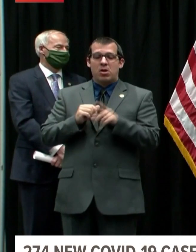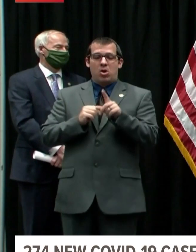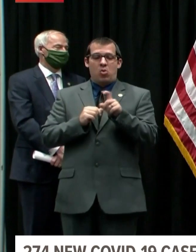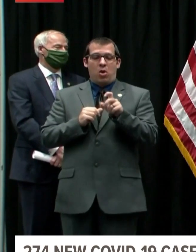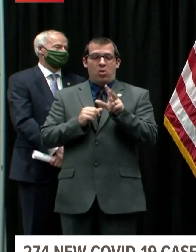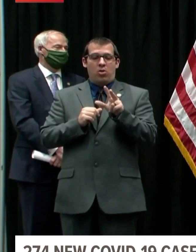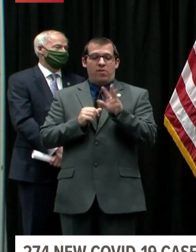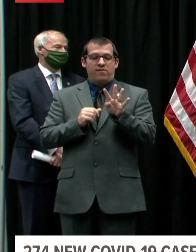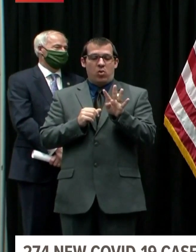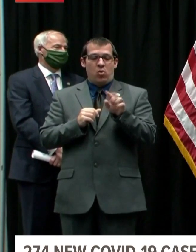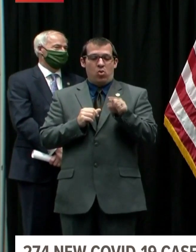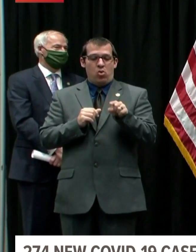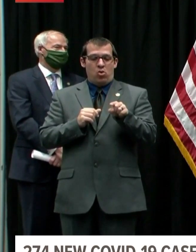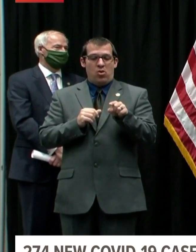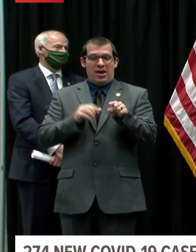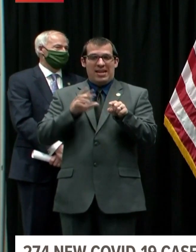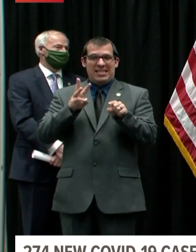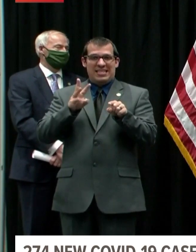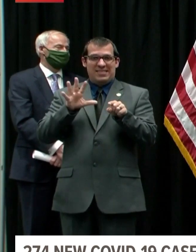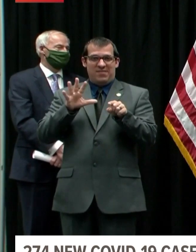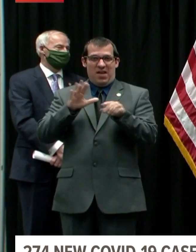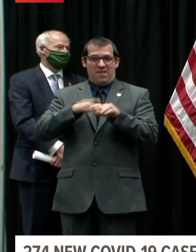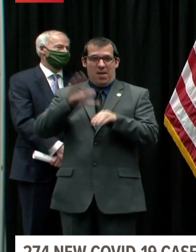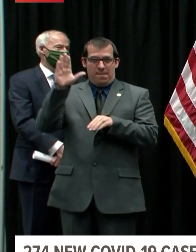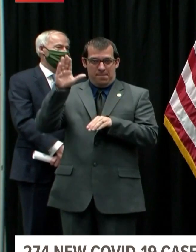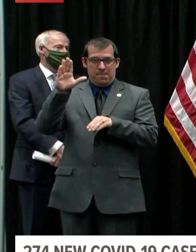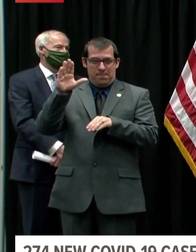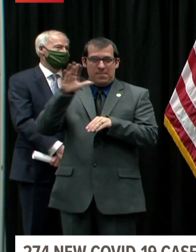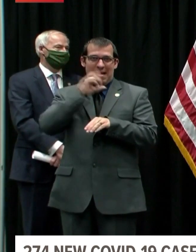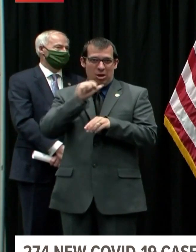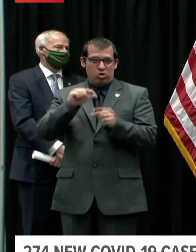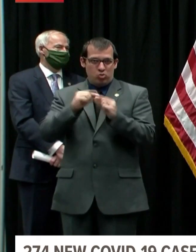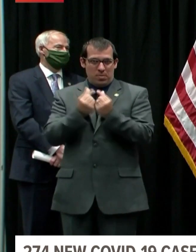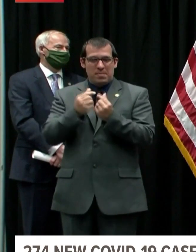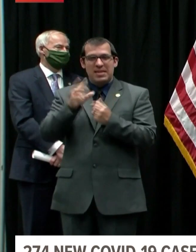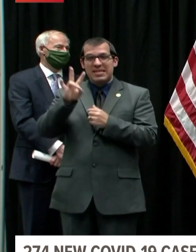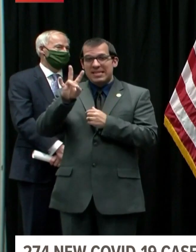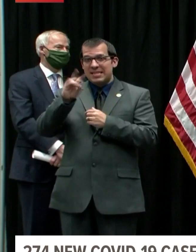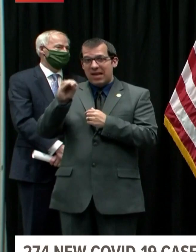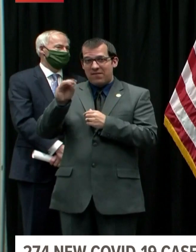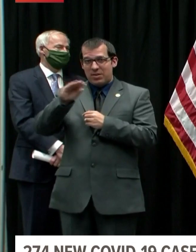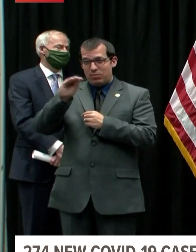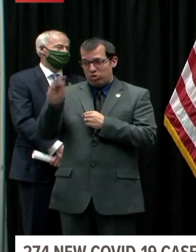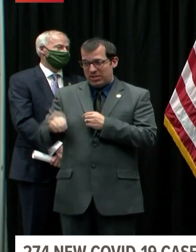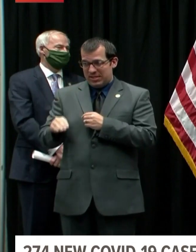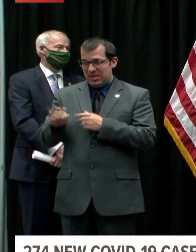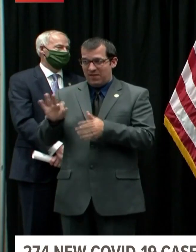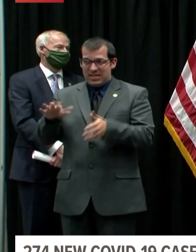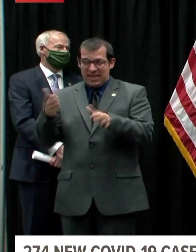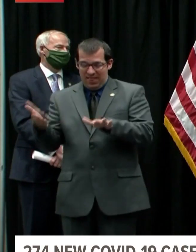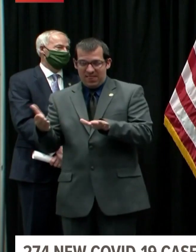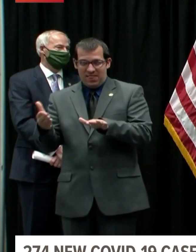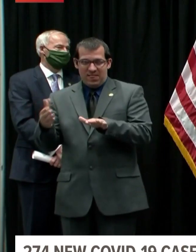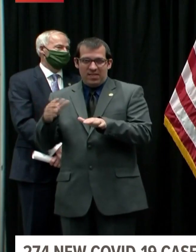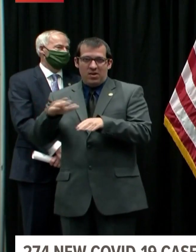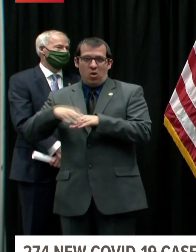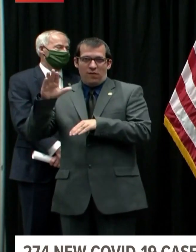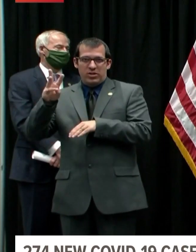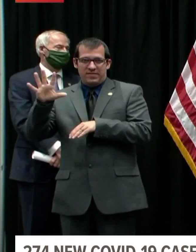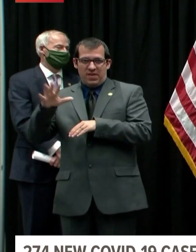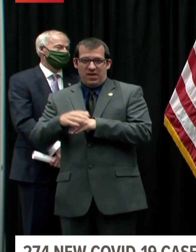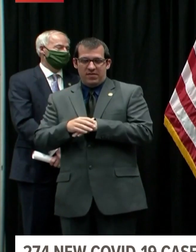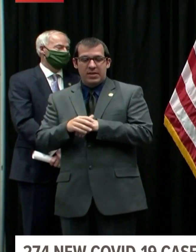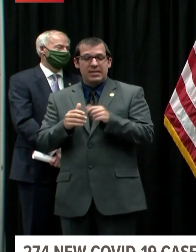134 people in the 65 plus age group. That's 70% of the deaths. The 19